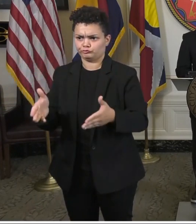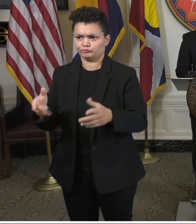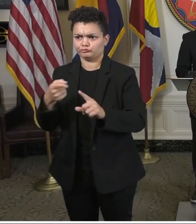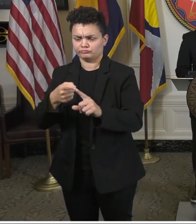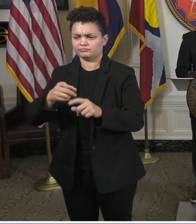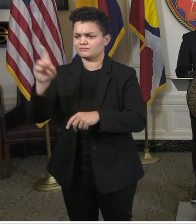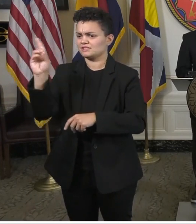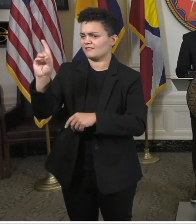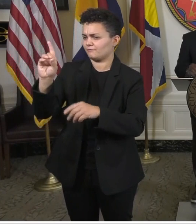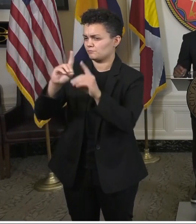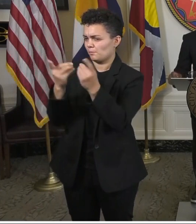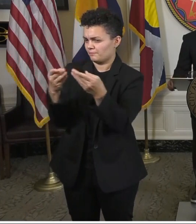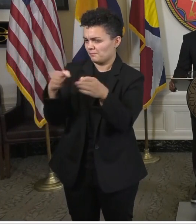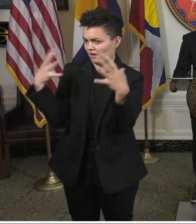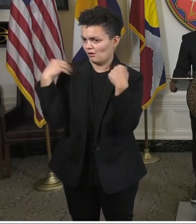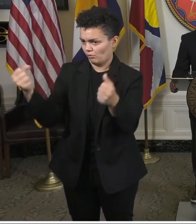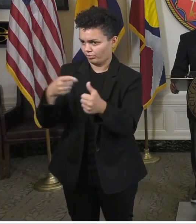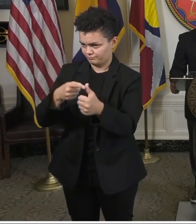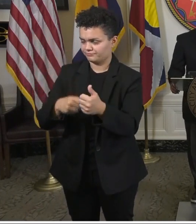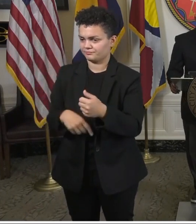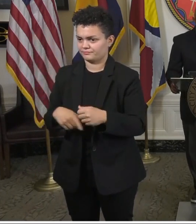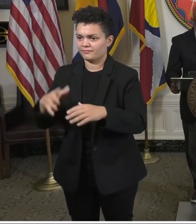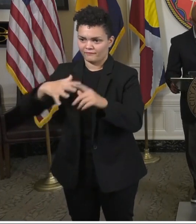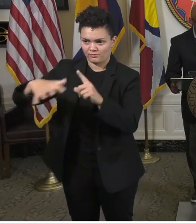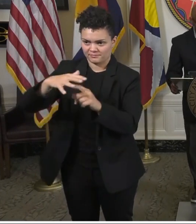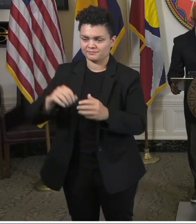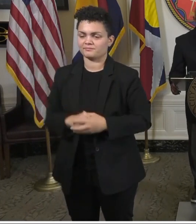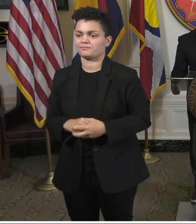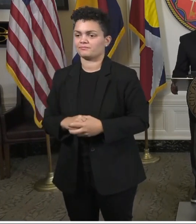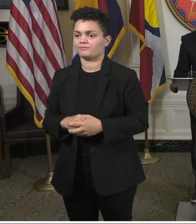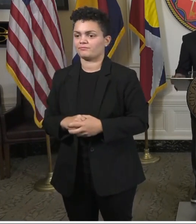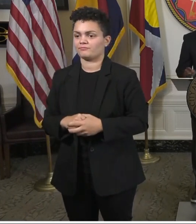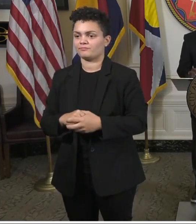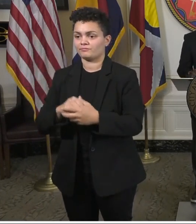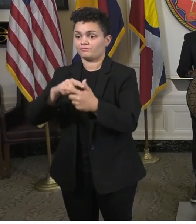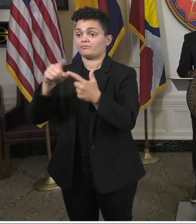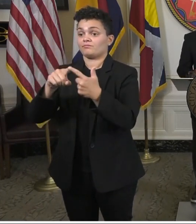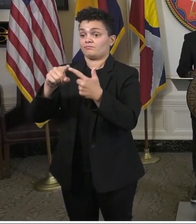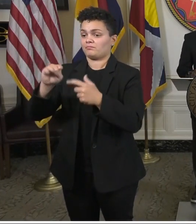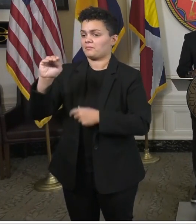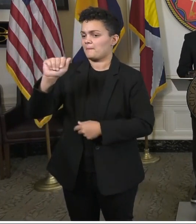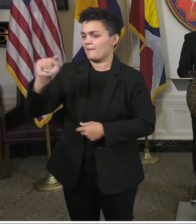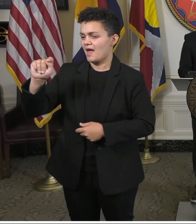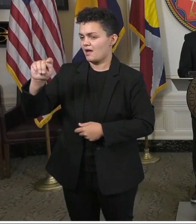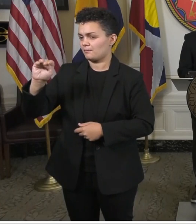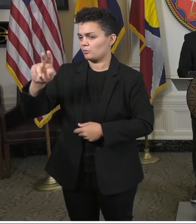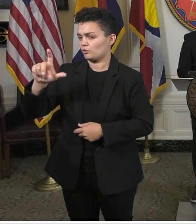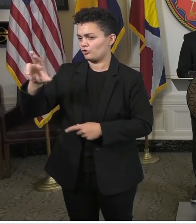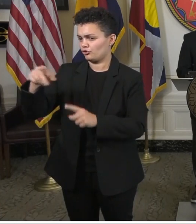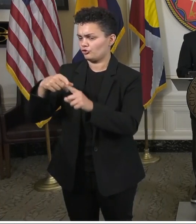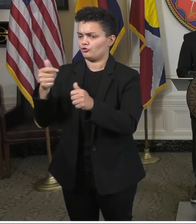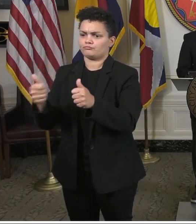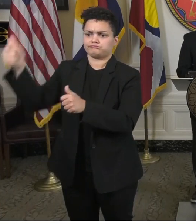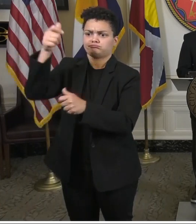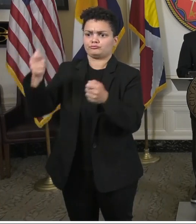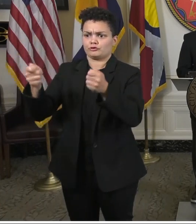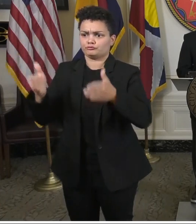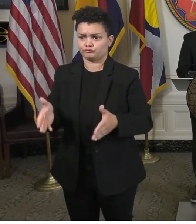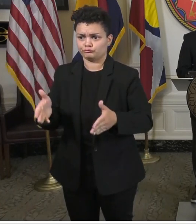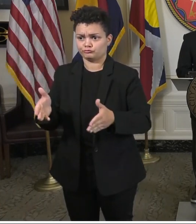I just want to start by thanking the people of Denver for staying the course over the last several weeks to bring down the spike